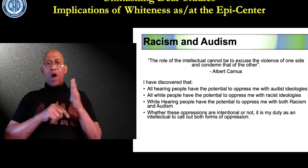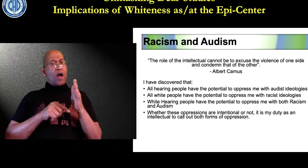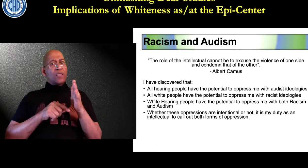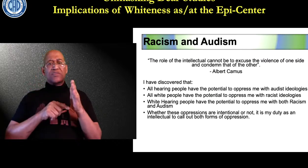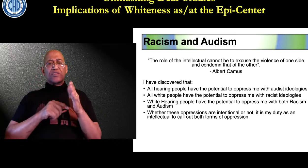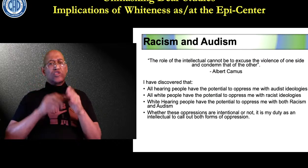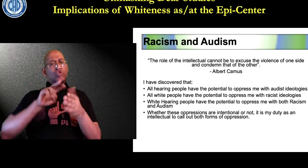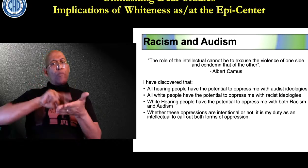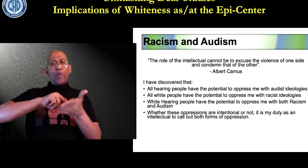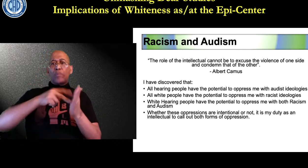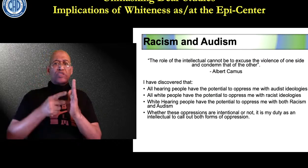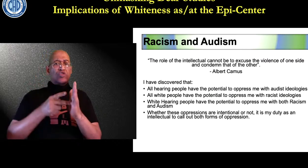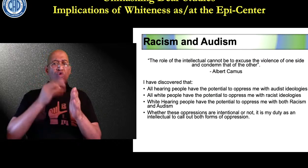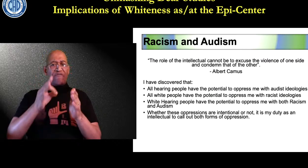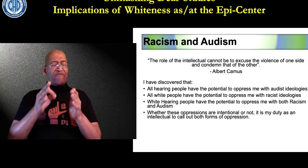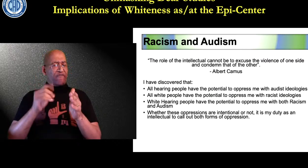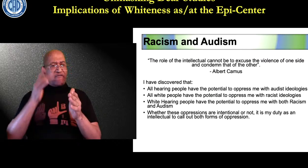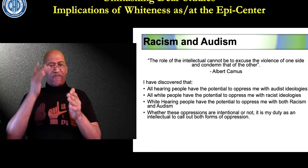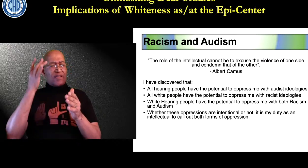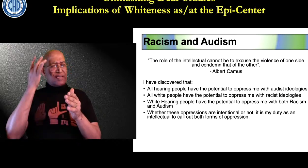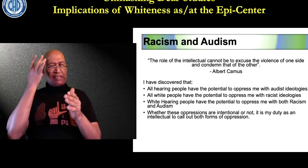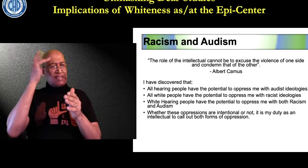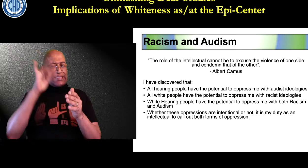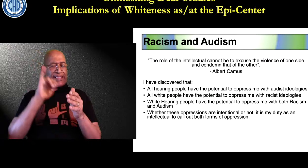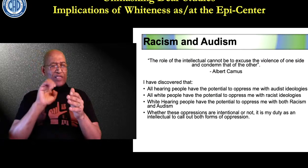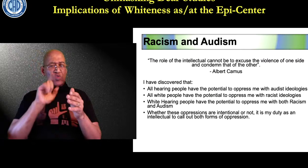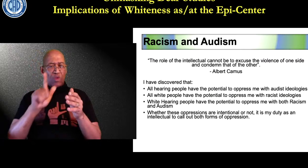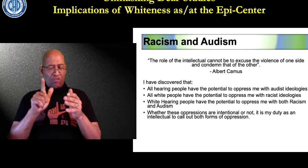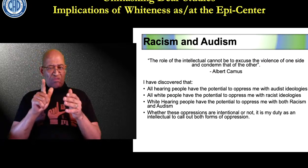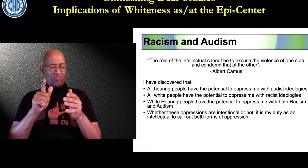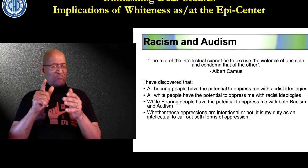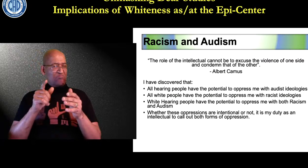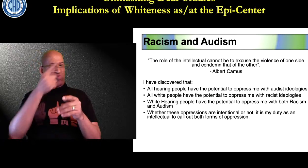We have racism and autism.